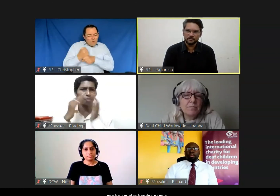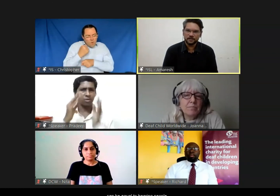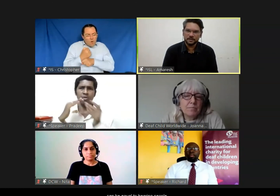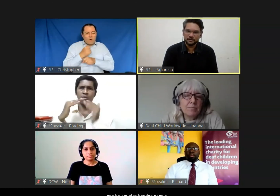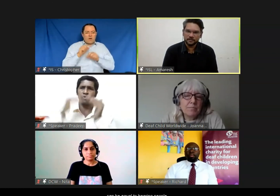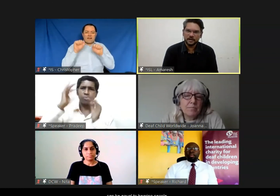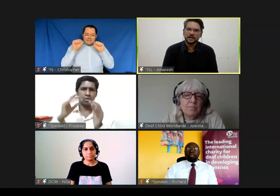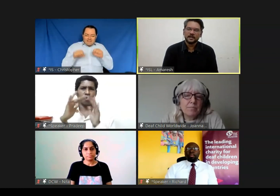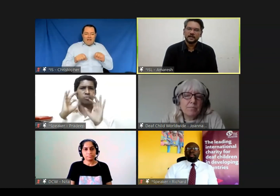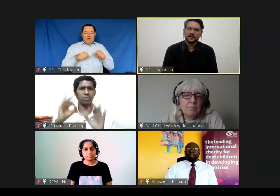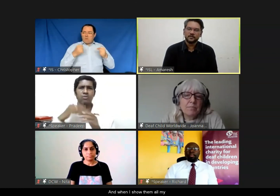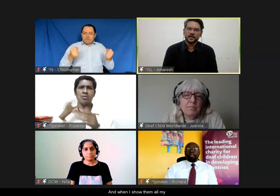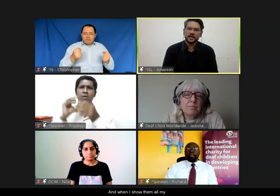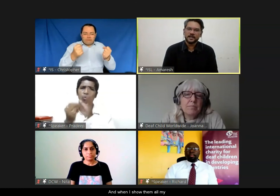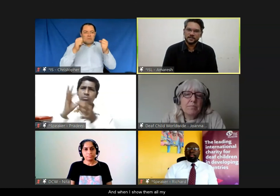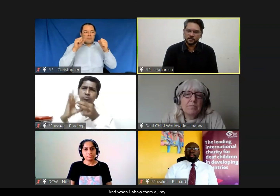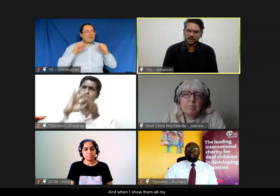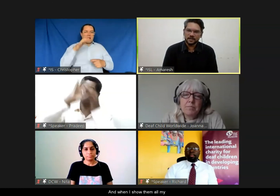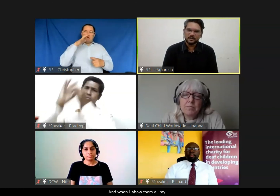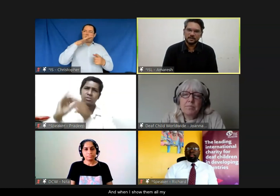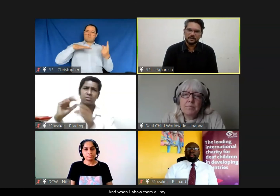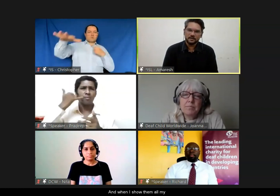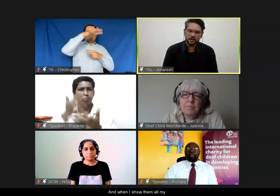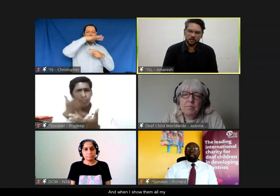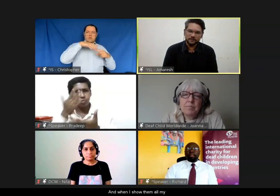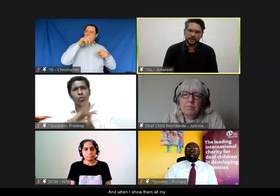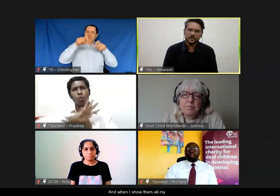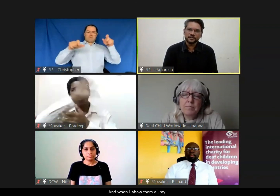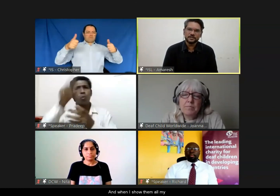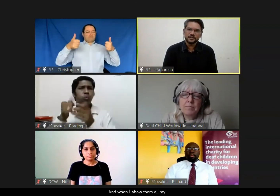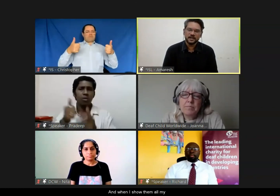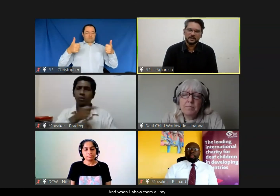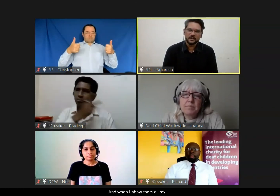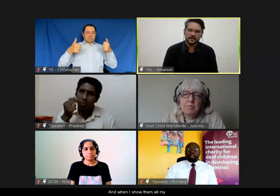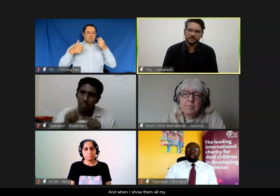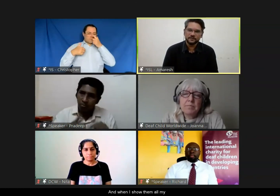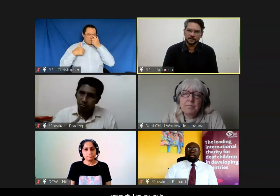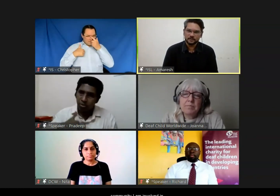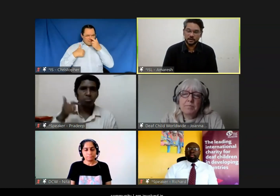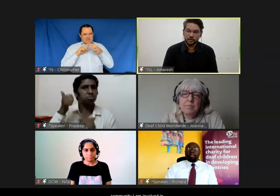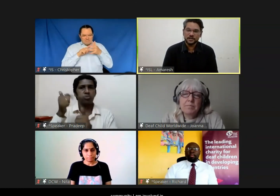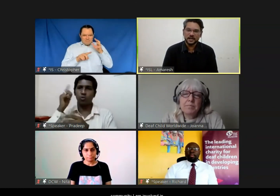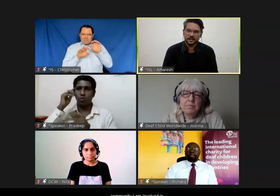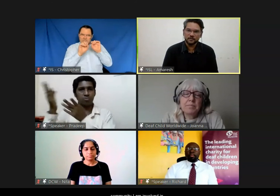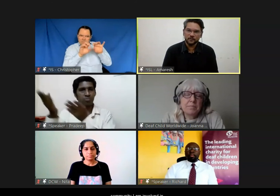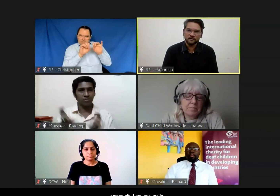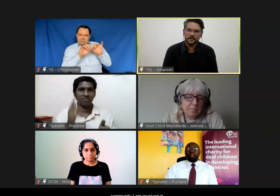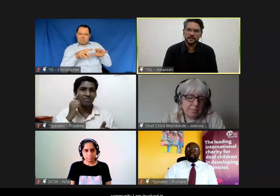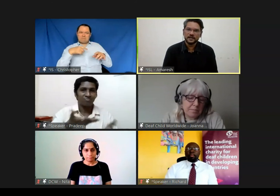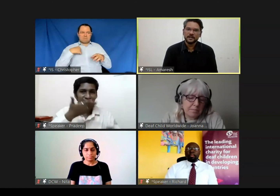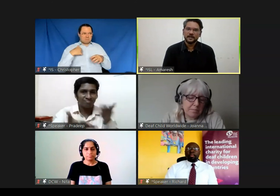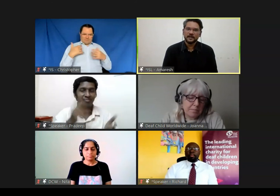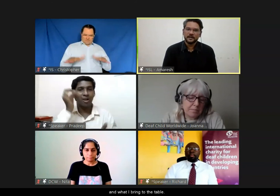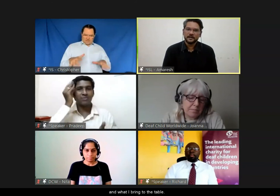equal to hearing people. And when I show them that all my qualifications and the kind of the community I am involved